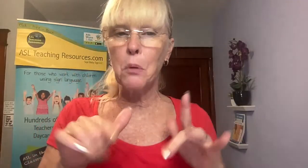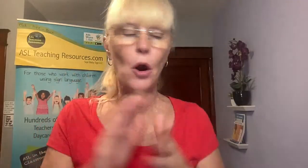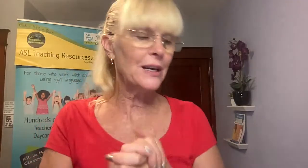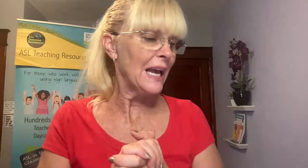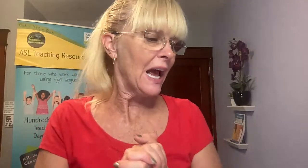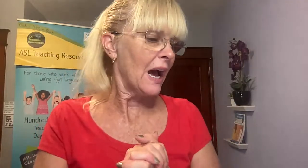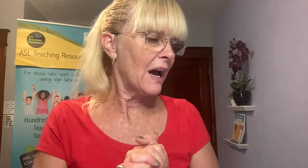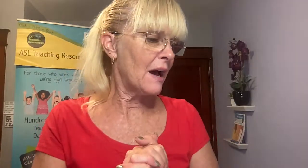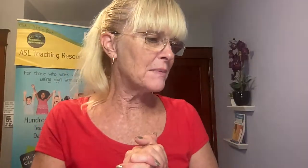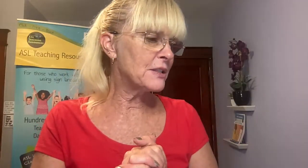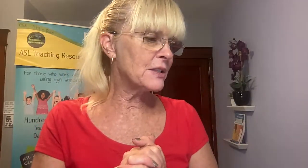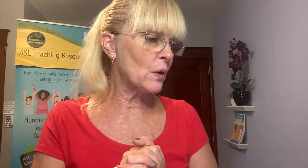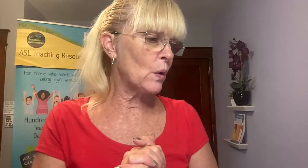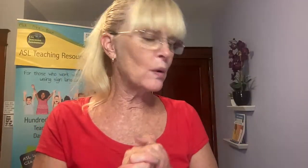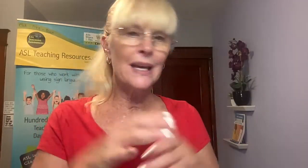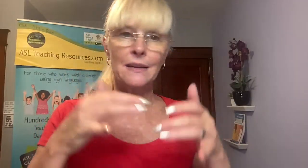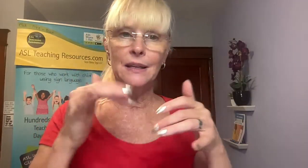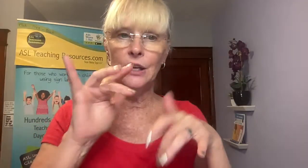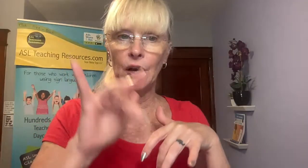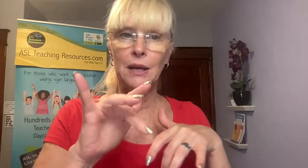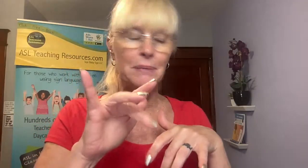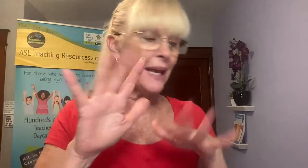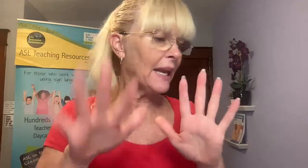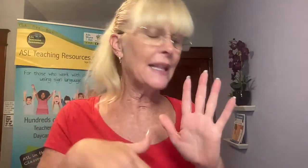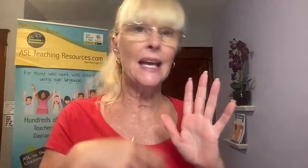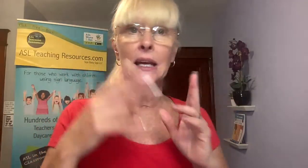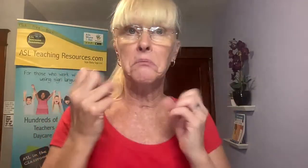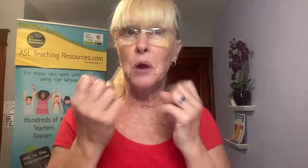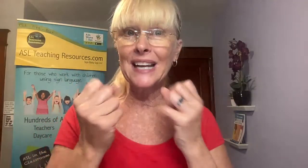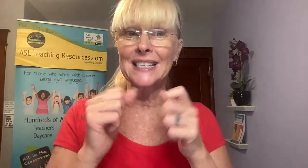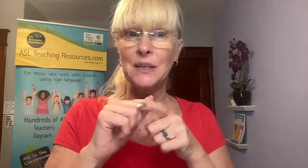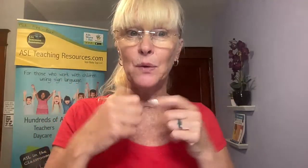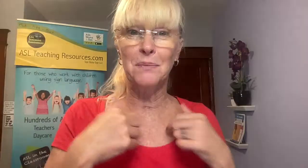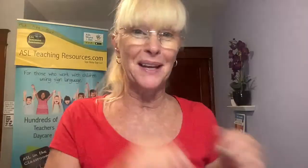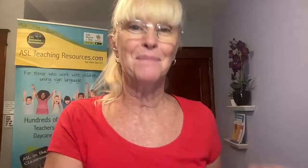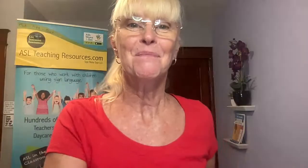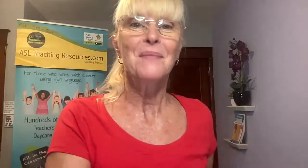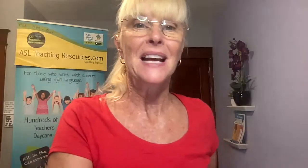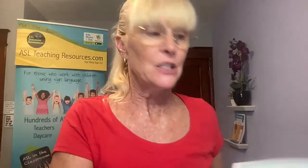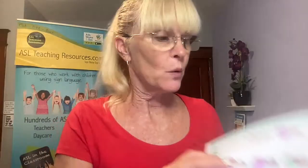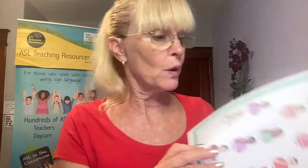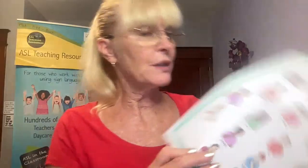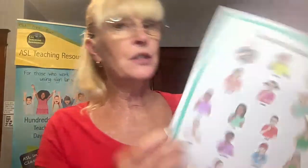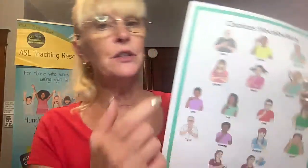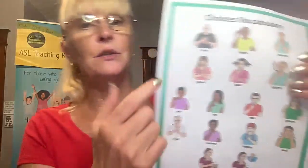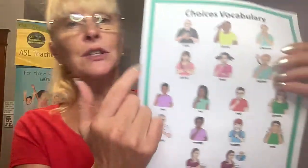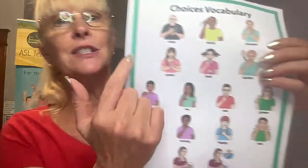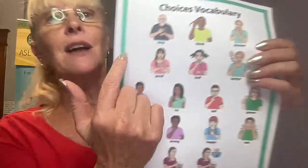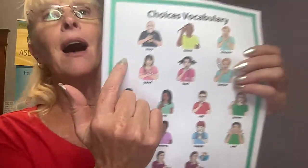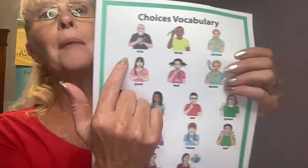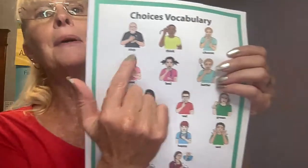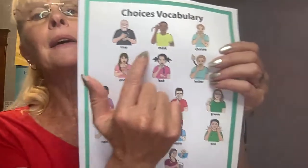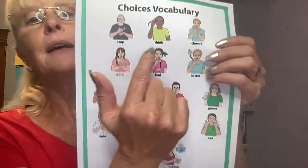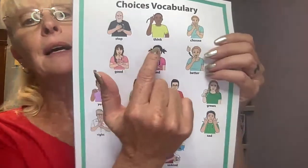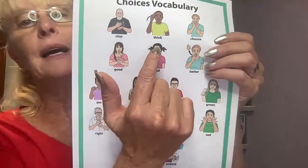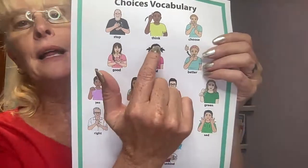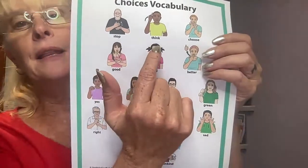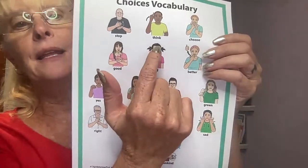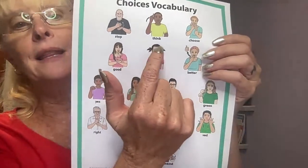part. So hit play and they can practice it with me. So we're going to do stop, then